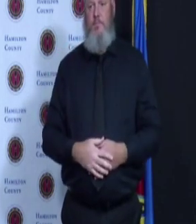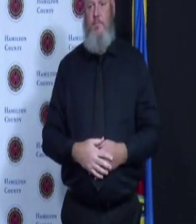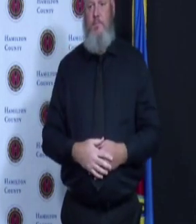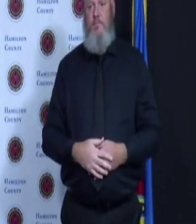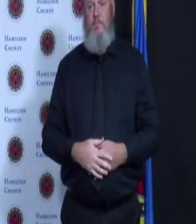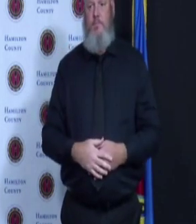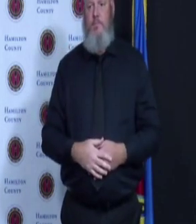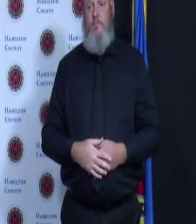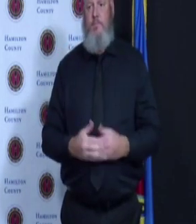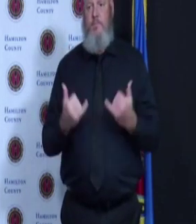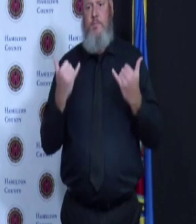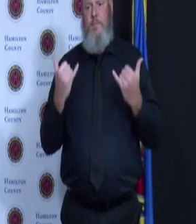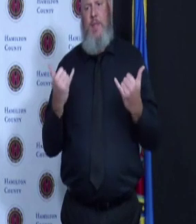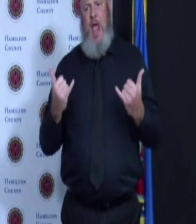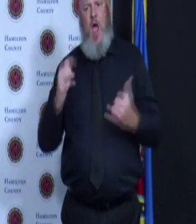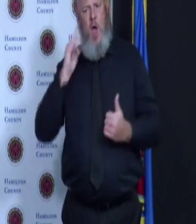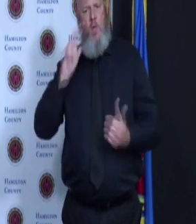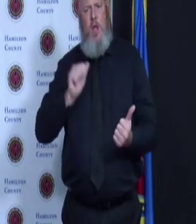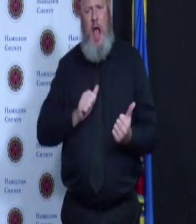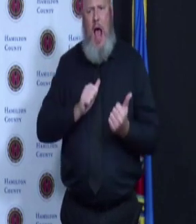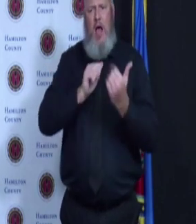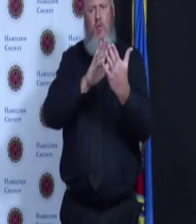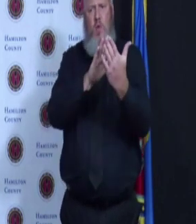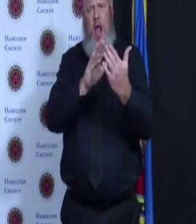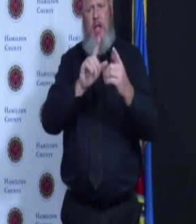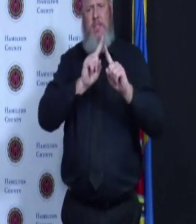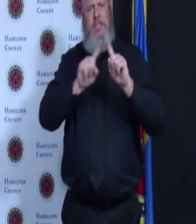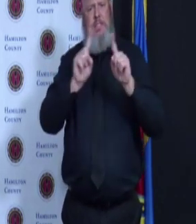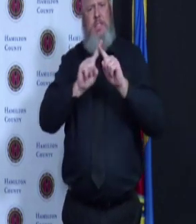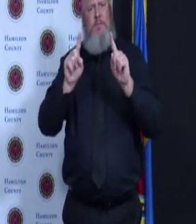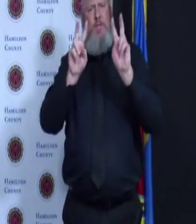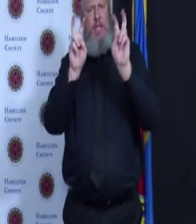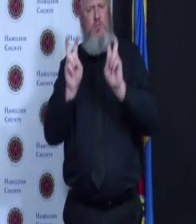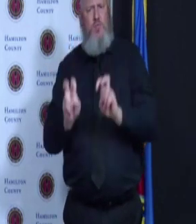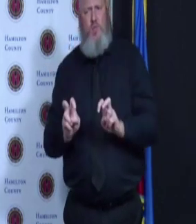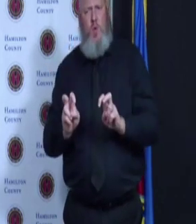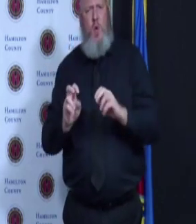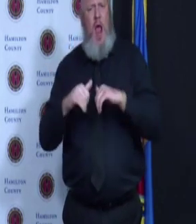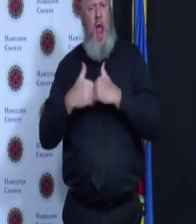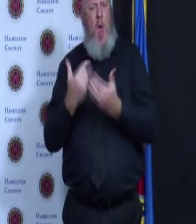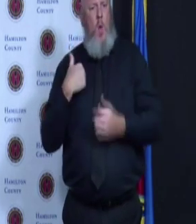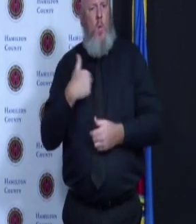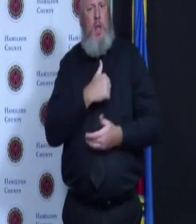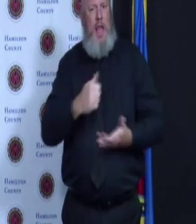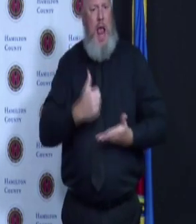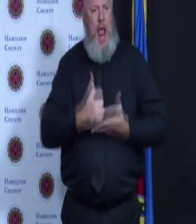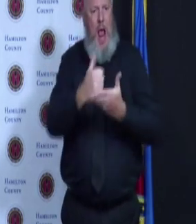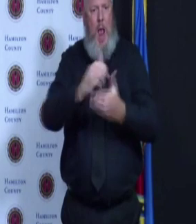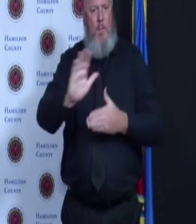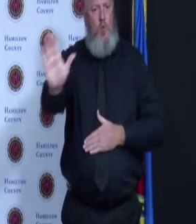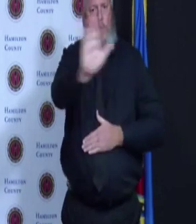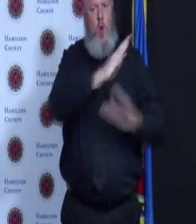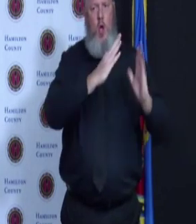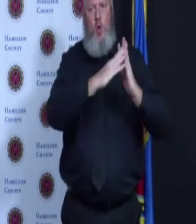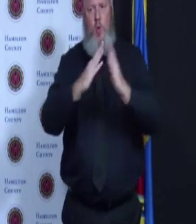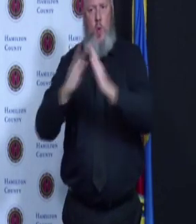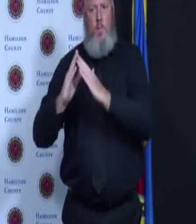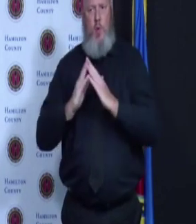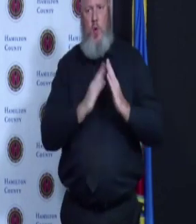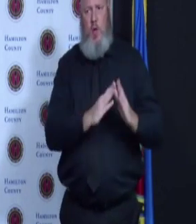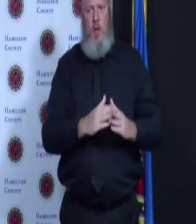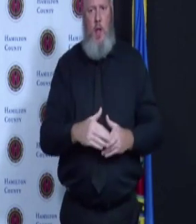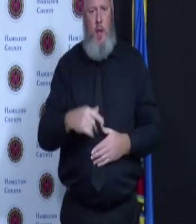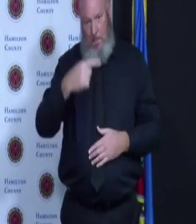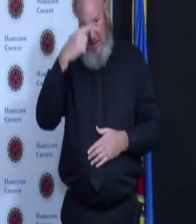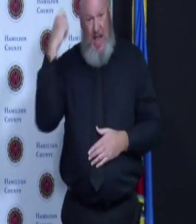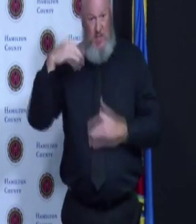few items and ways you can help our community. To take the burden off our hospitals, remember that urgent care